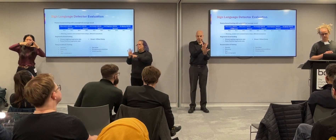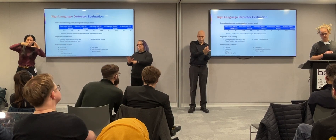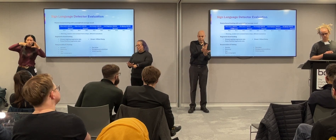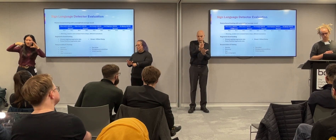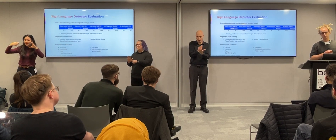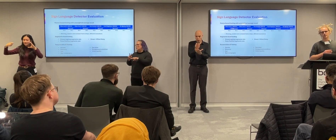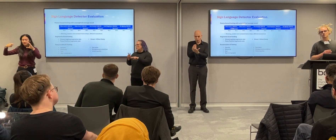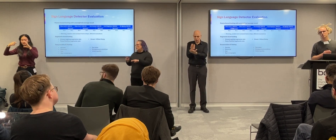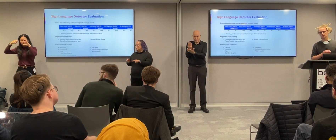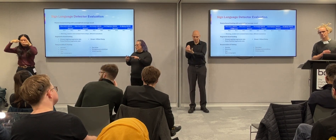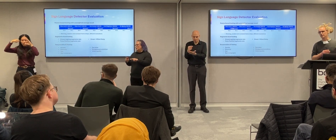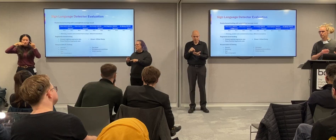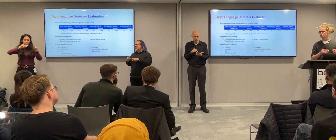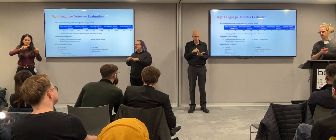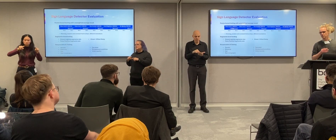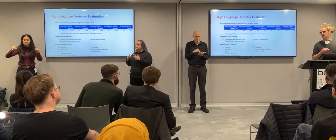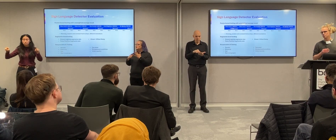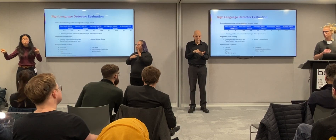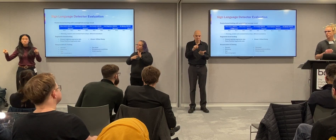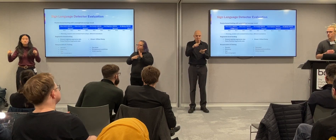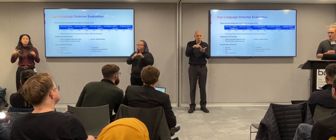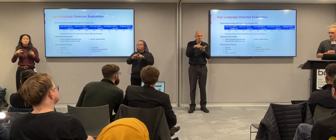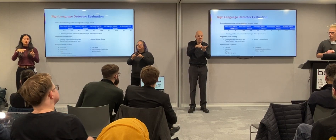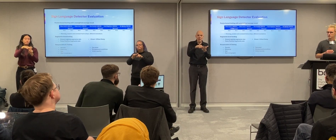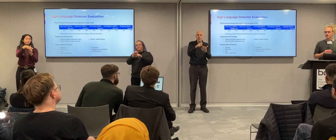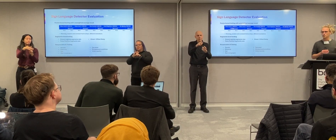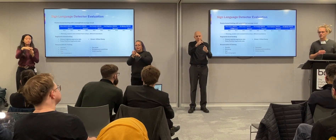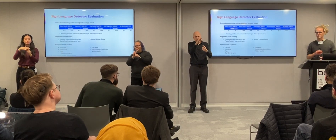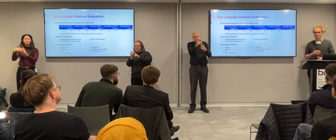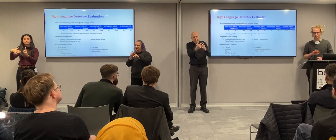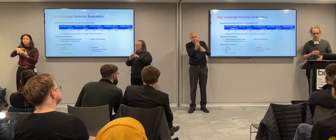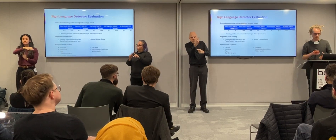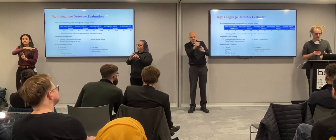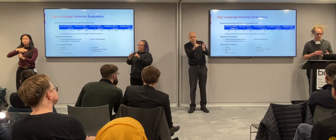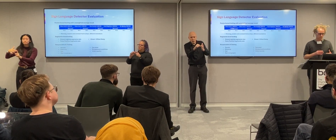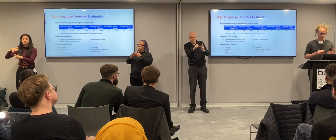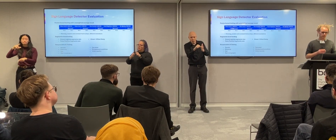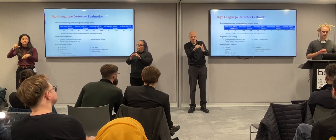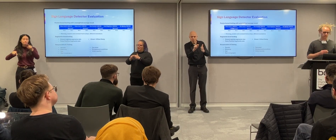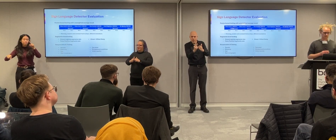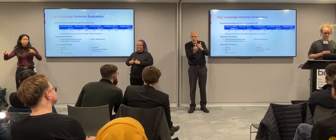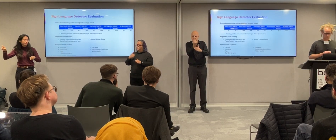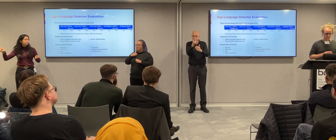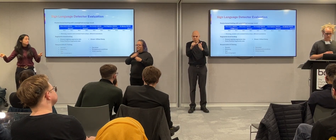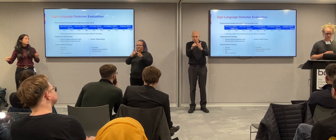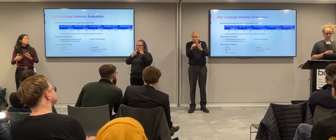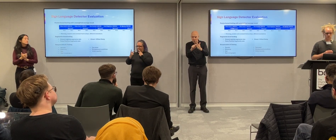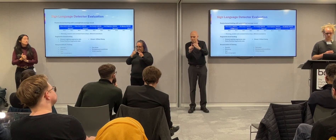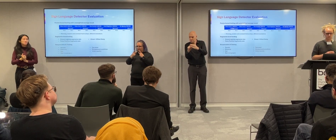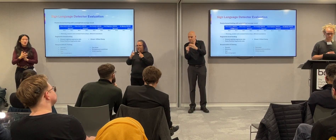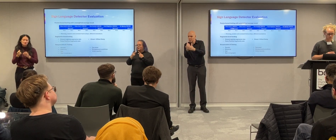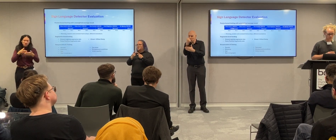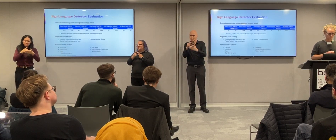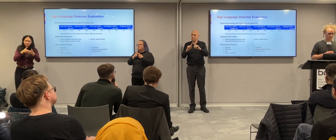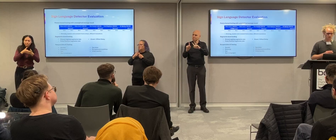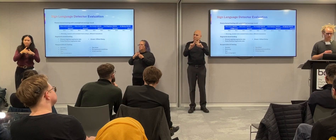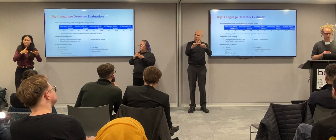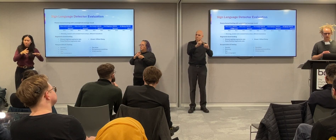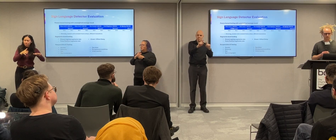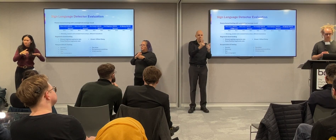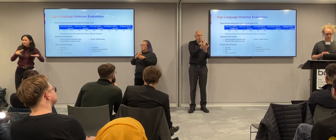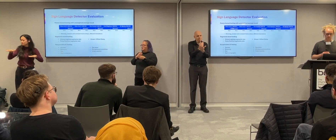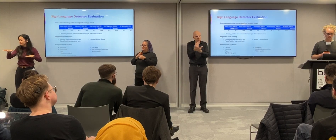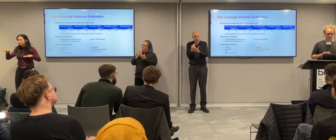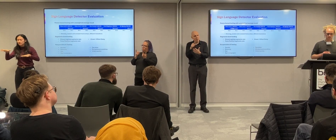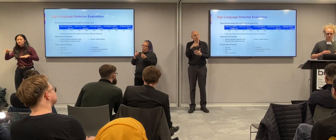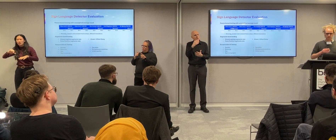that represent certain scenarios or certain problems that we witnessed in the use of our model. We